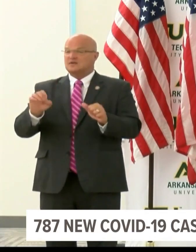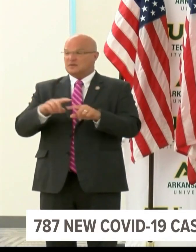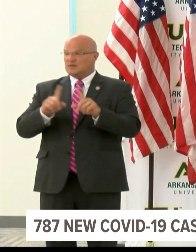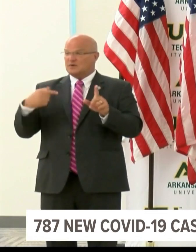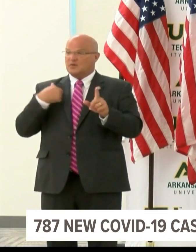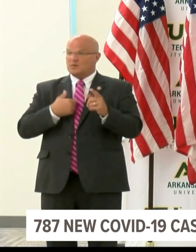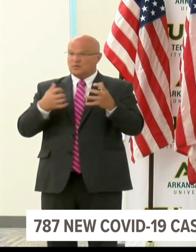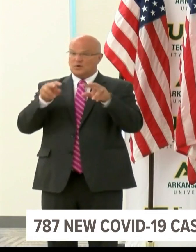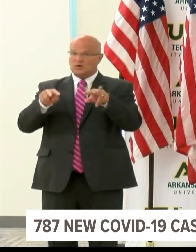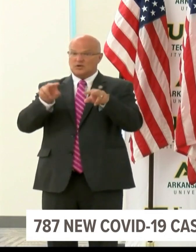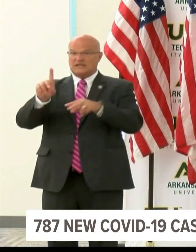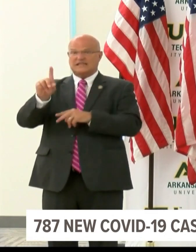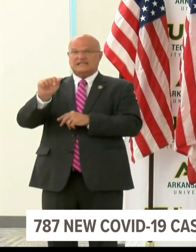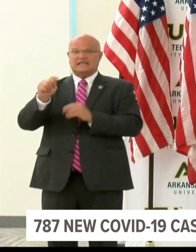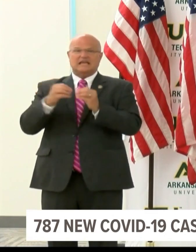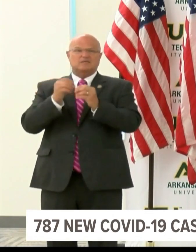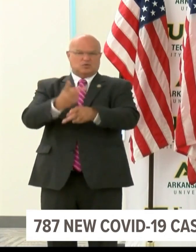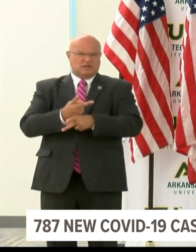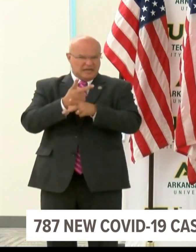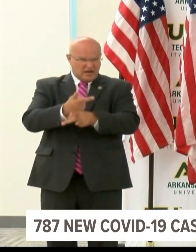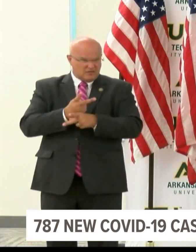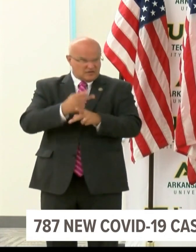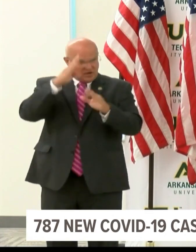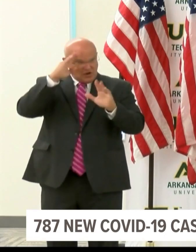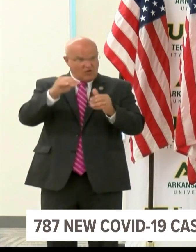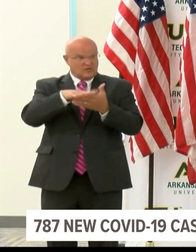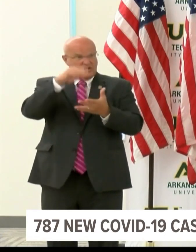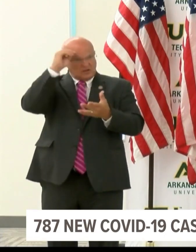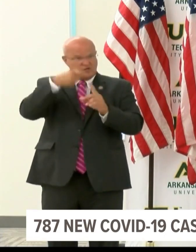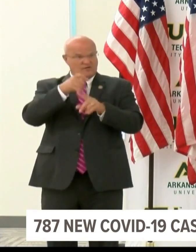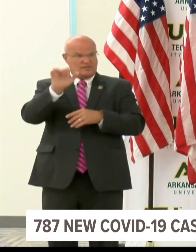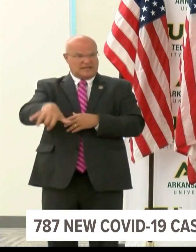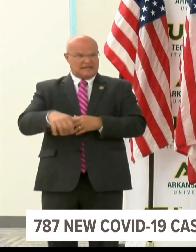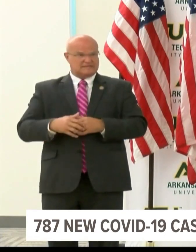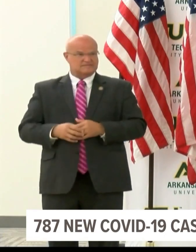we do want to look at the data more carefully, and hopefully we'll learn from that.